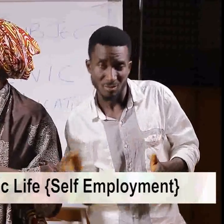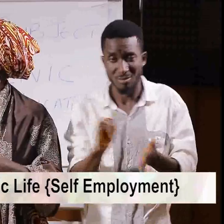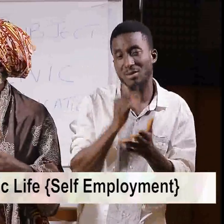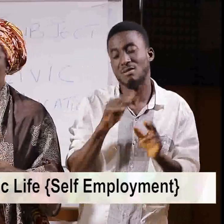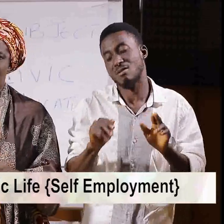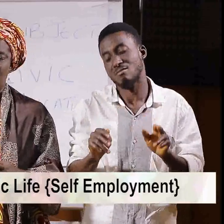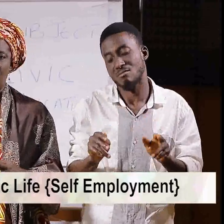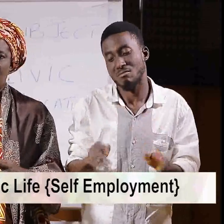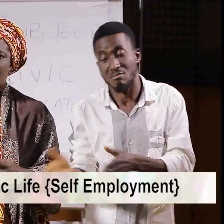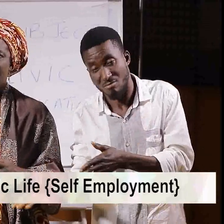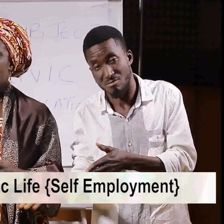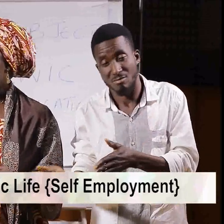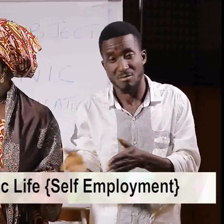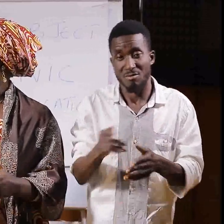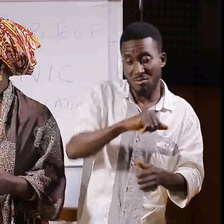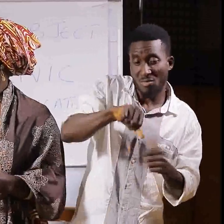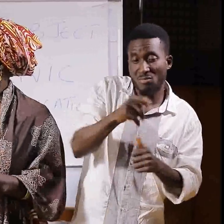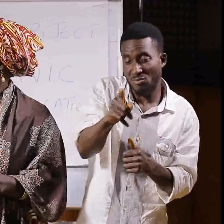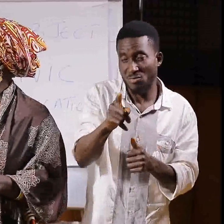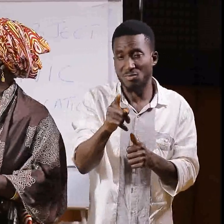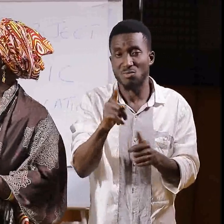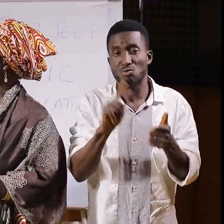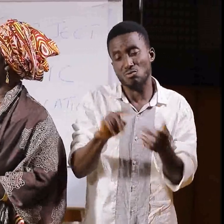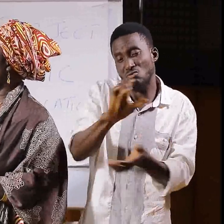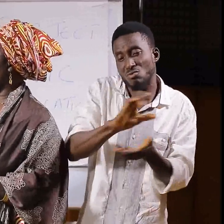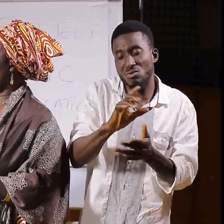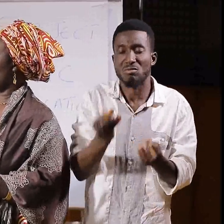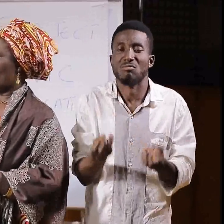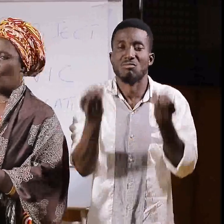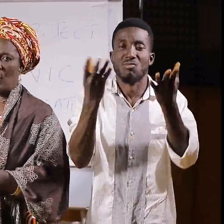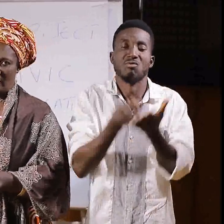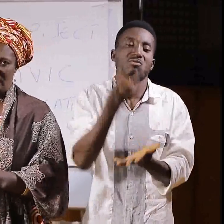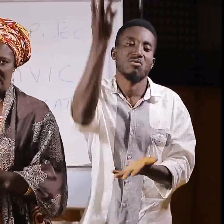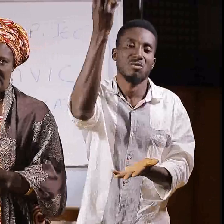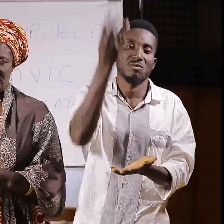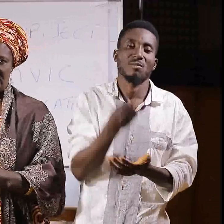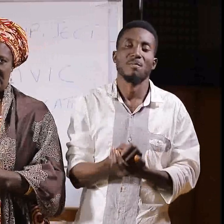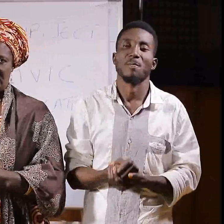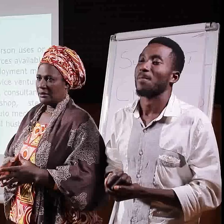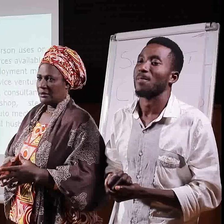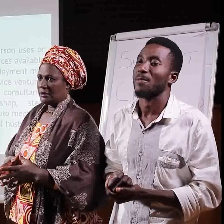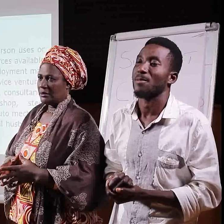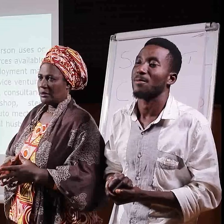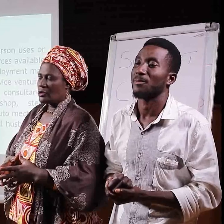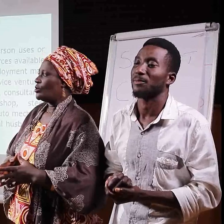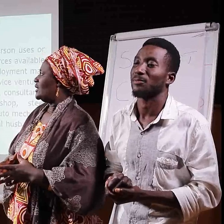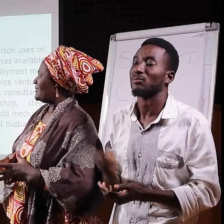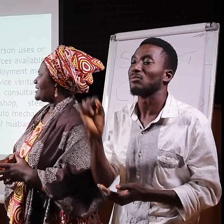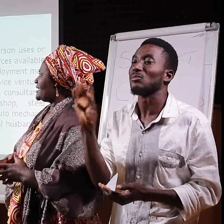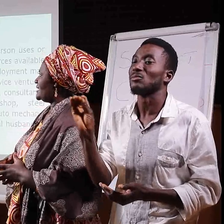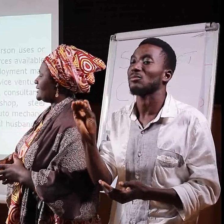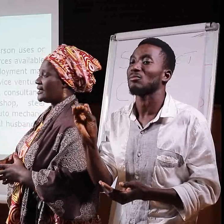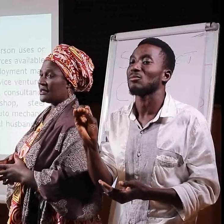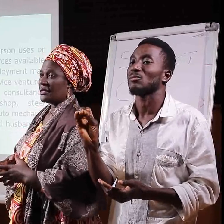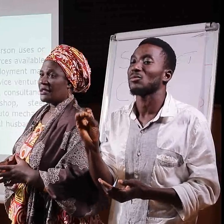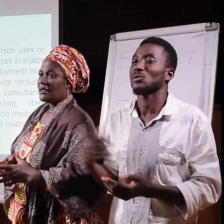that are available around you to create more wealth. So let me